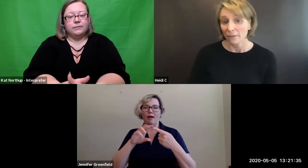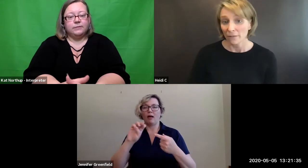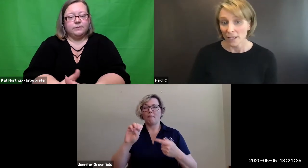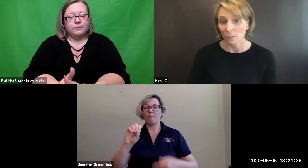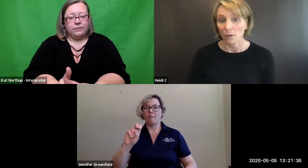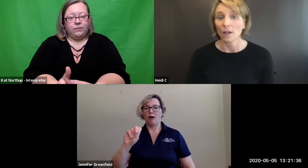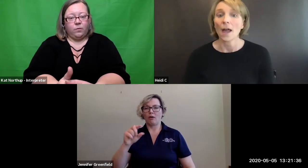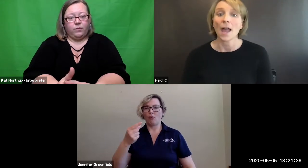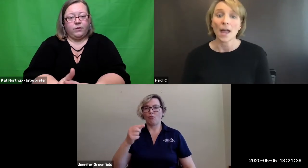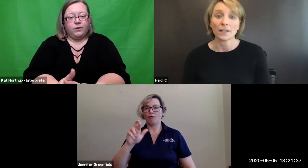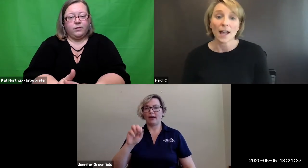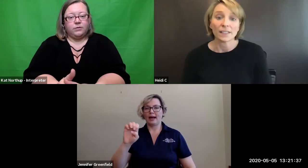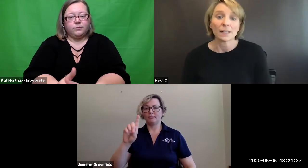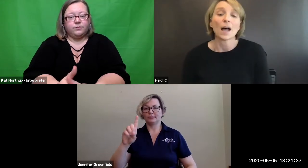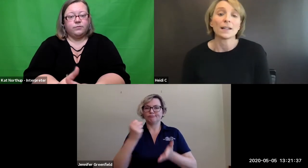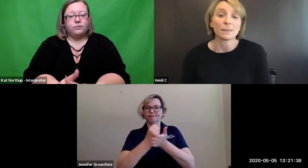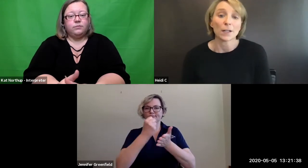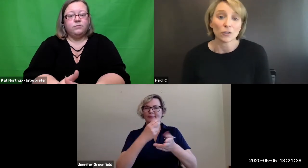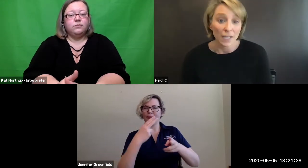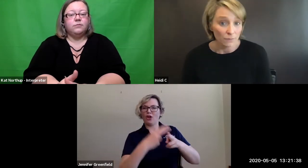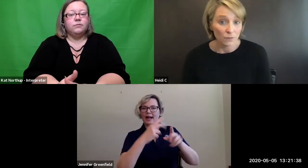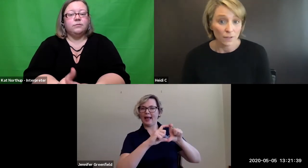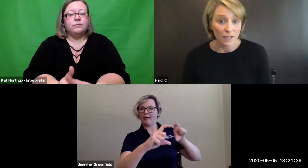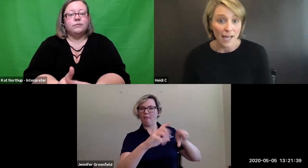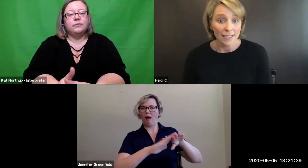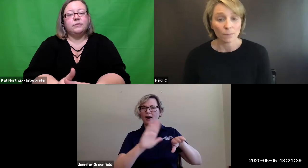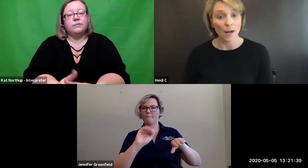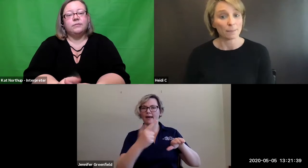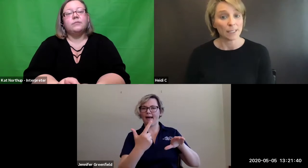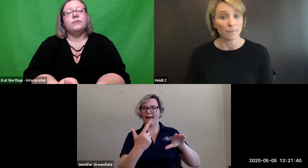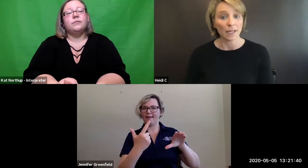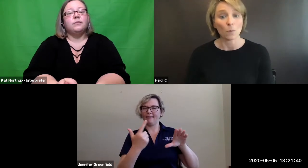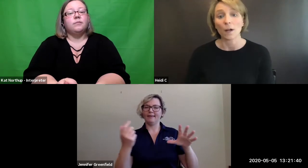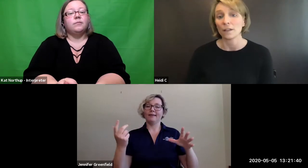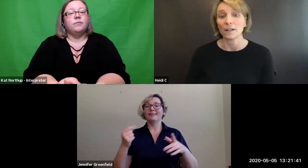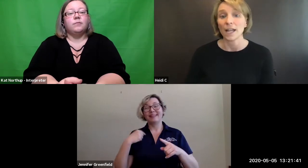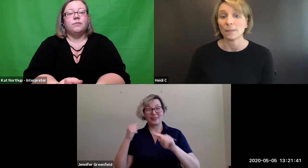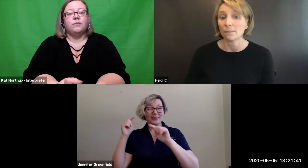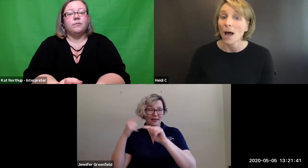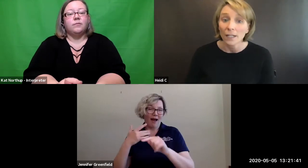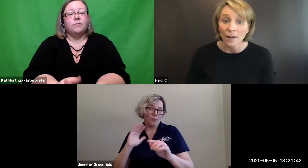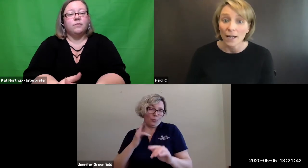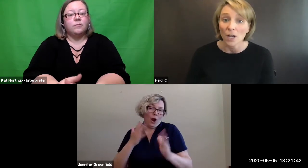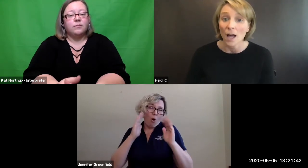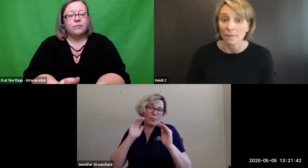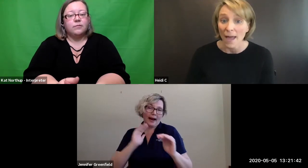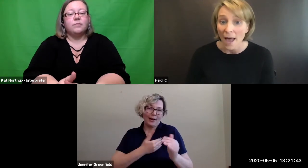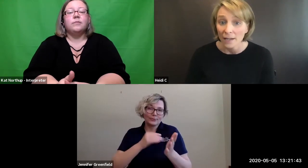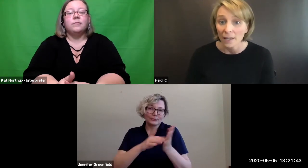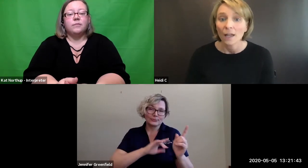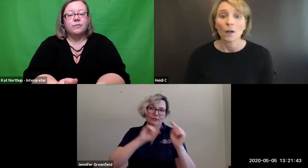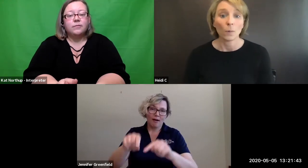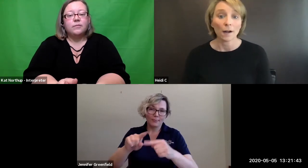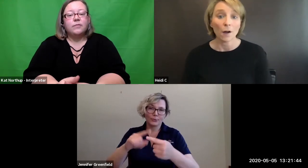have available and have some kind of special gift for the class, perhaps something where their name is monogrammed on a